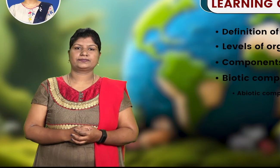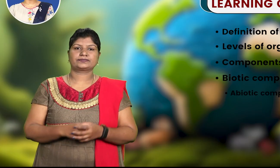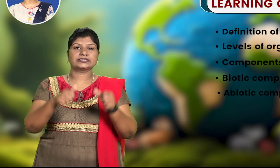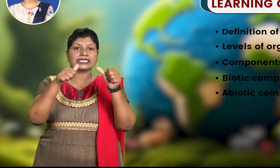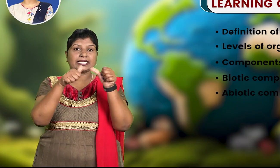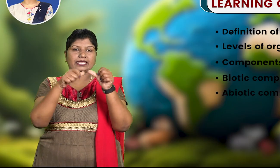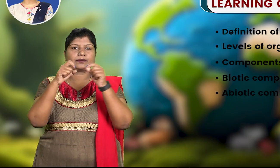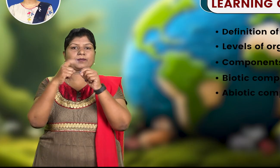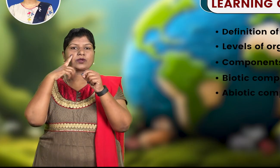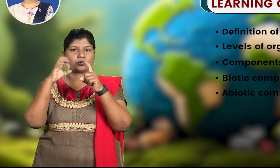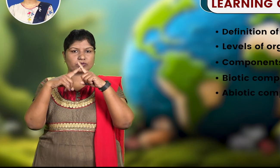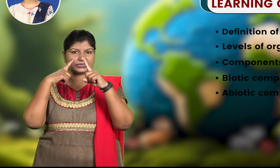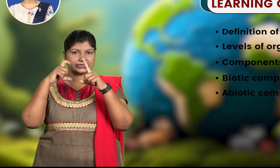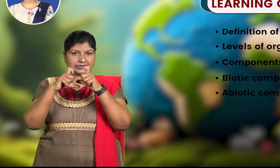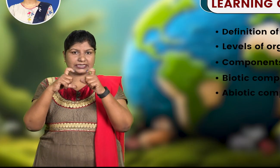abiotic components,